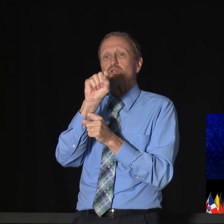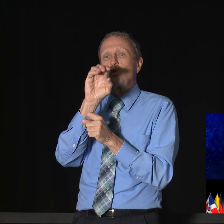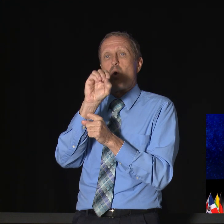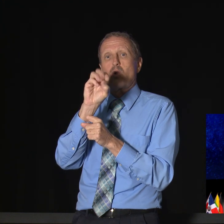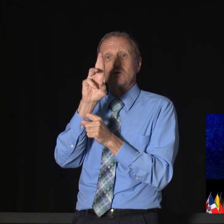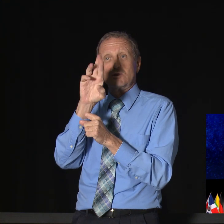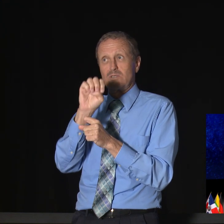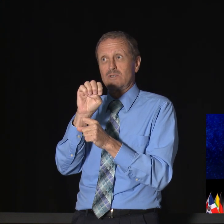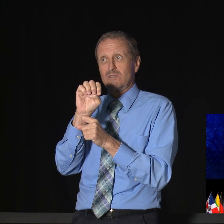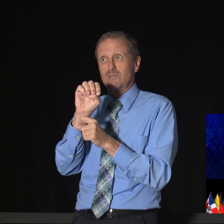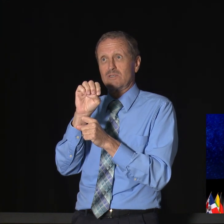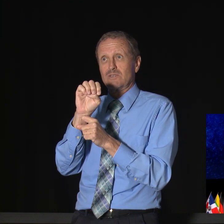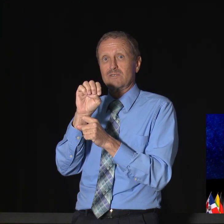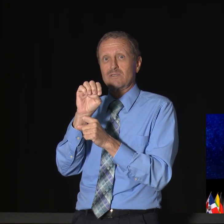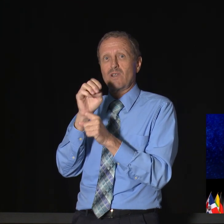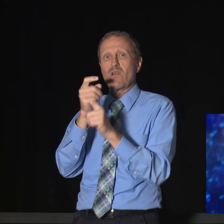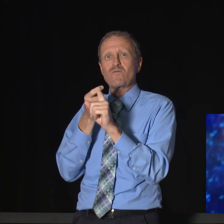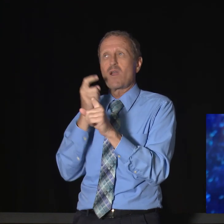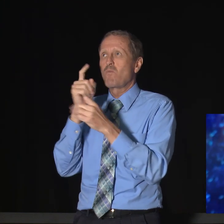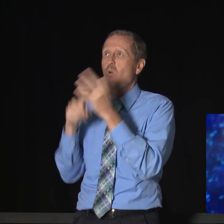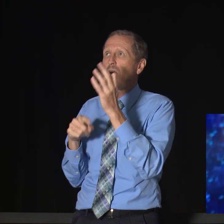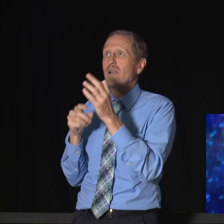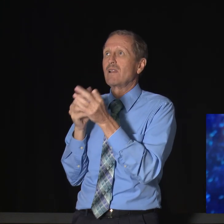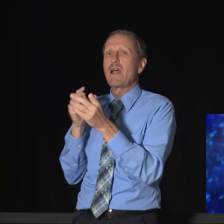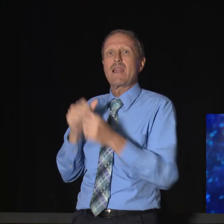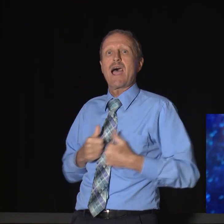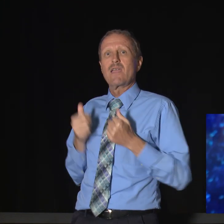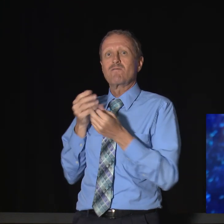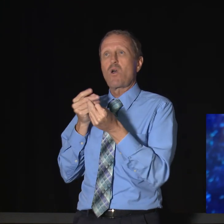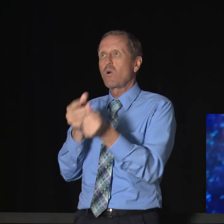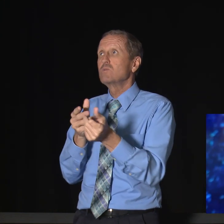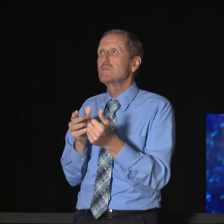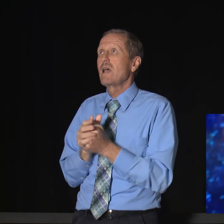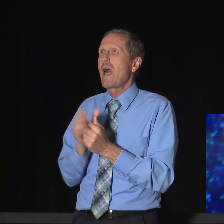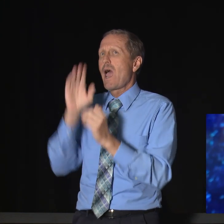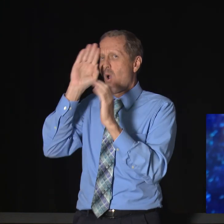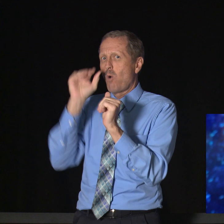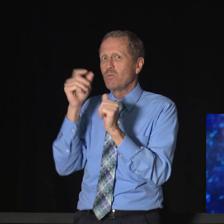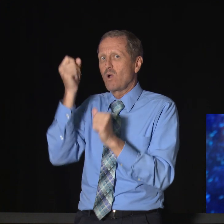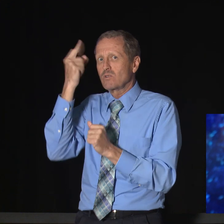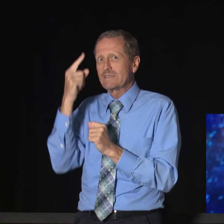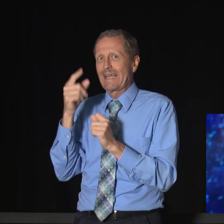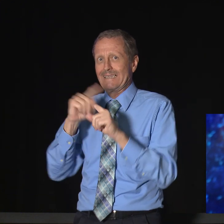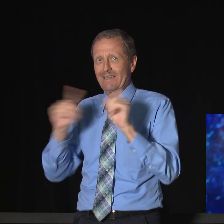flow. Beloved, I hope you understand the difference between those prayers.